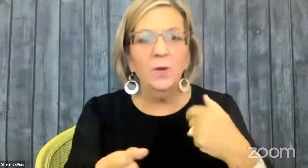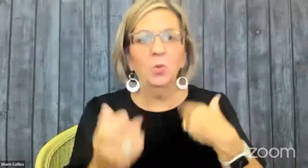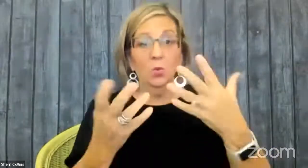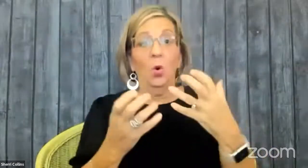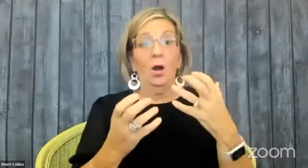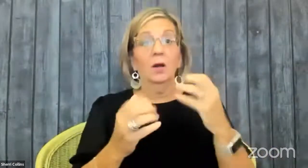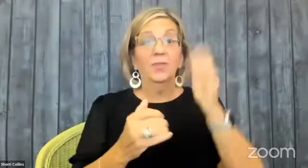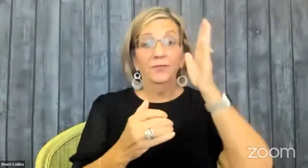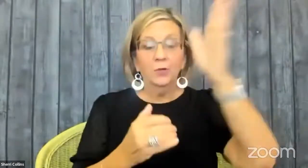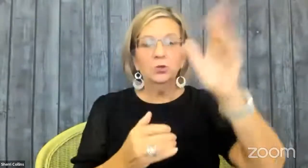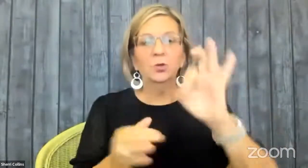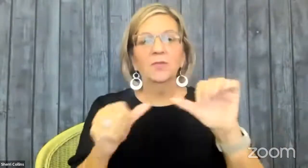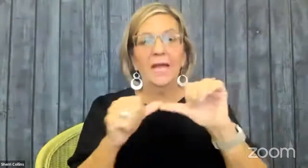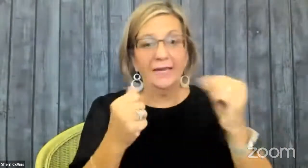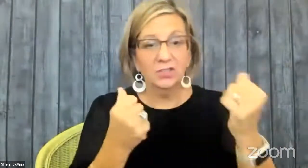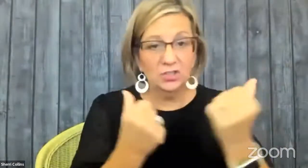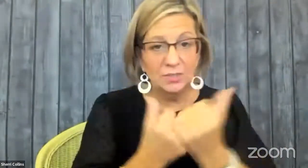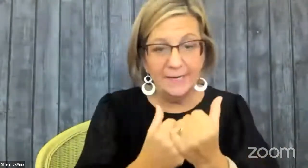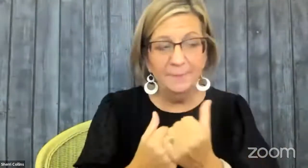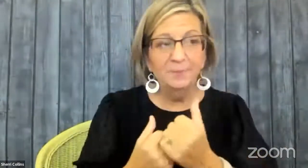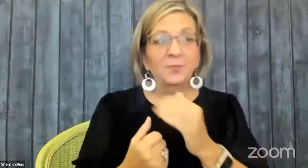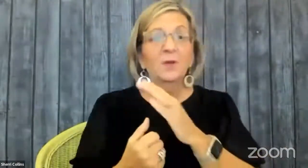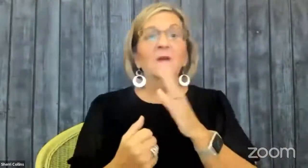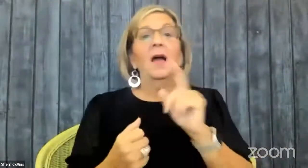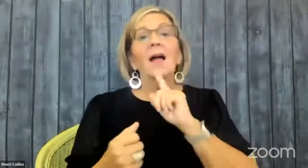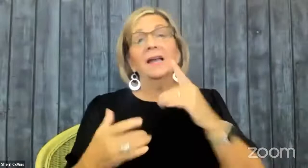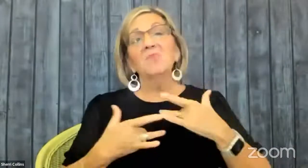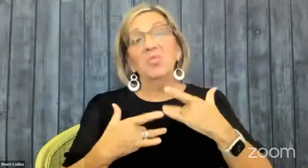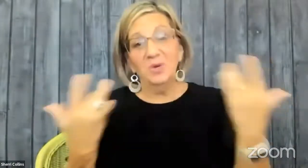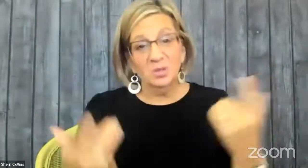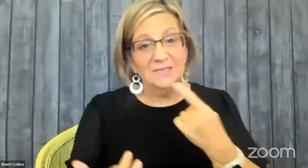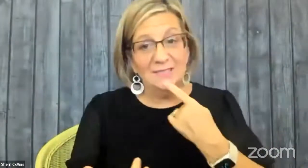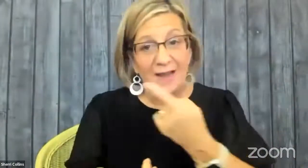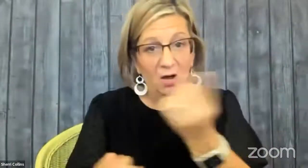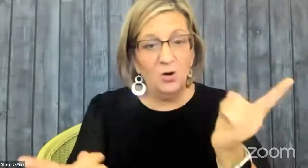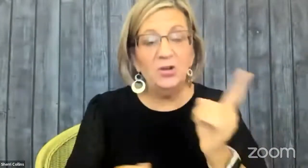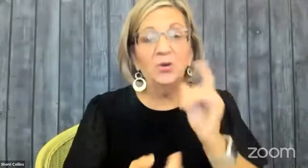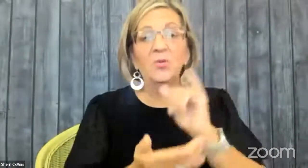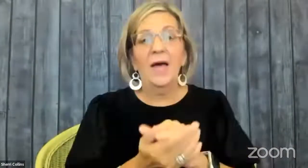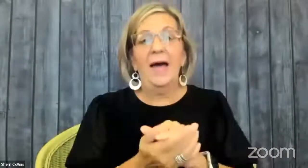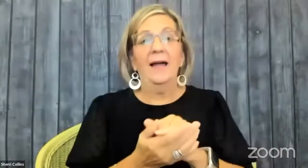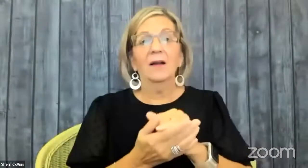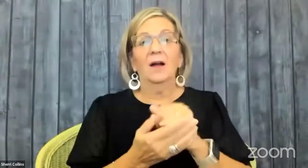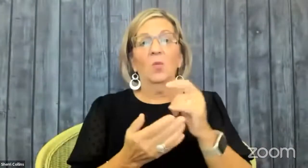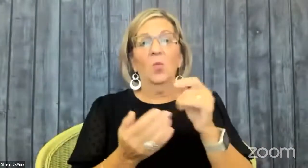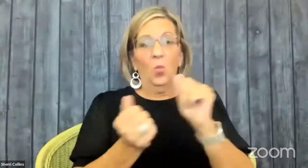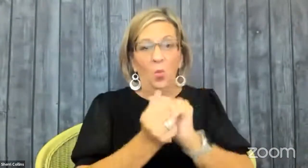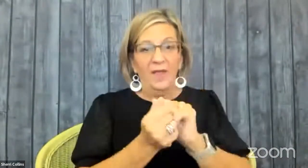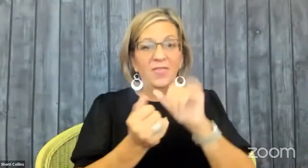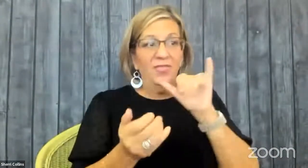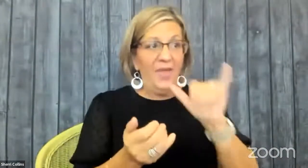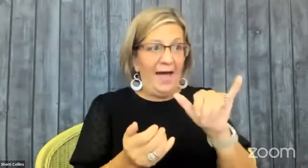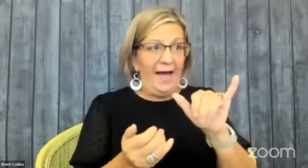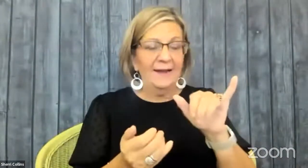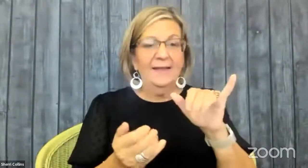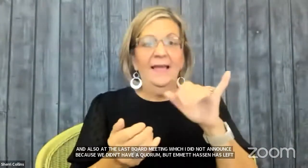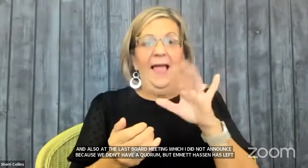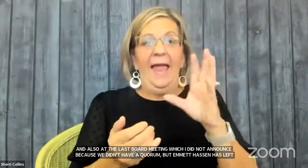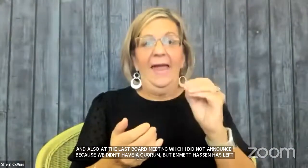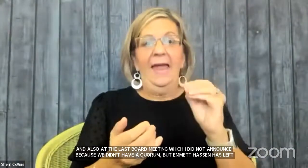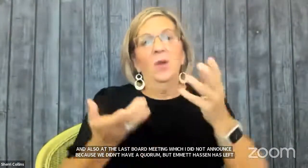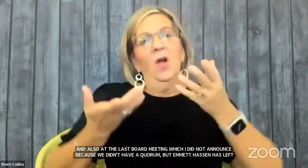strategy that we want the future of the agency. I am thrilled to tell you that with